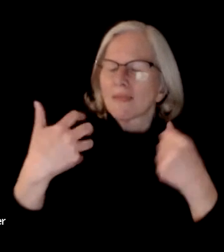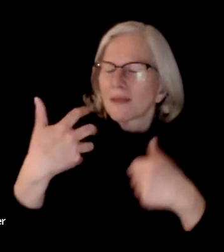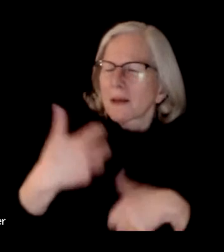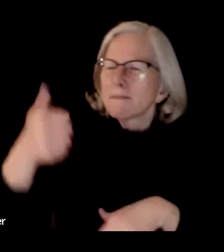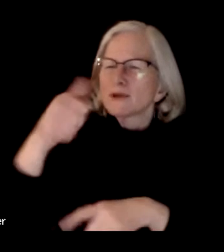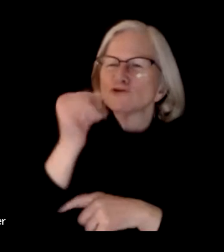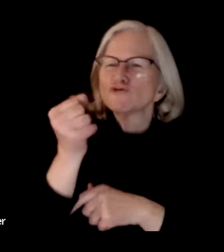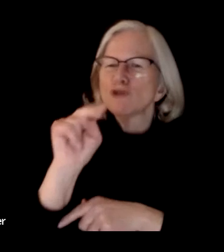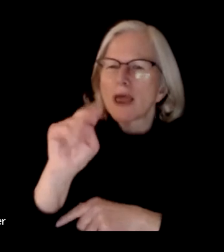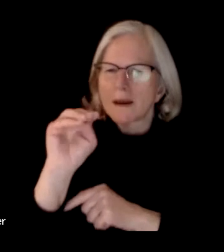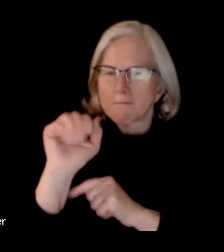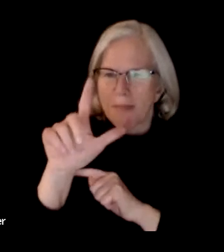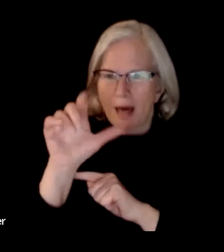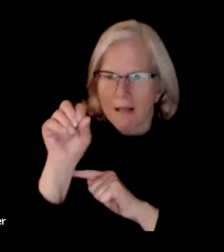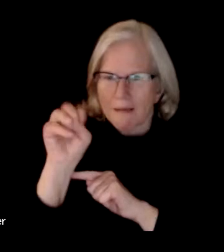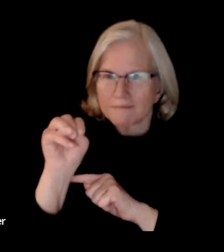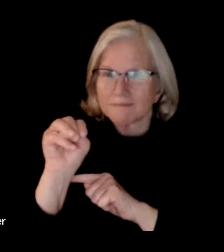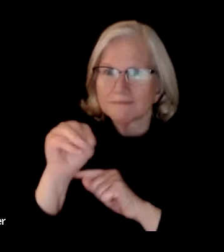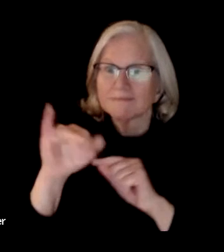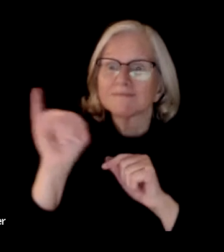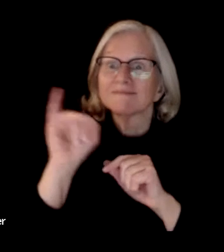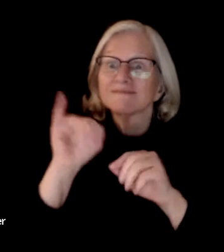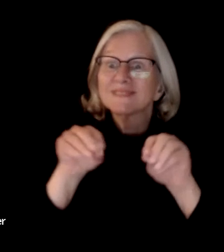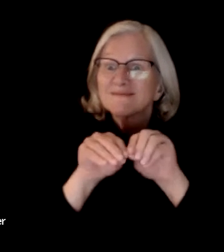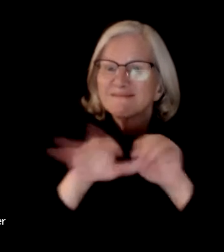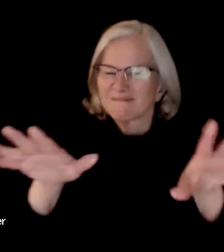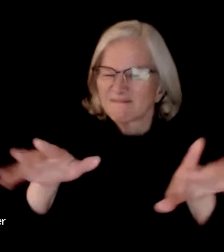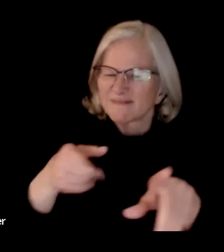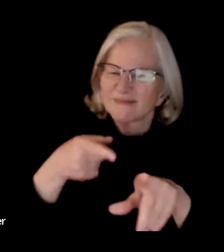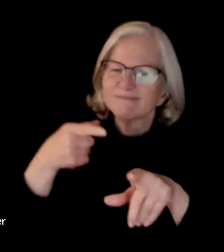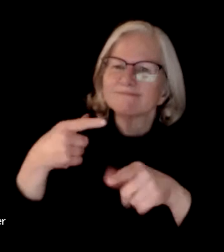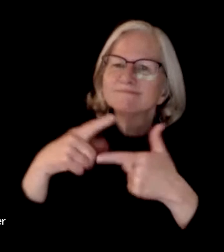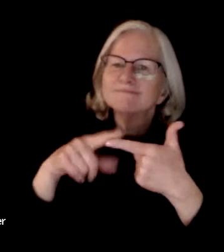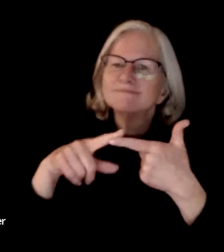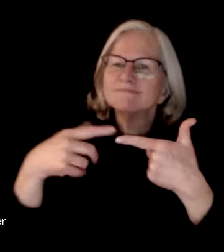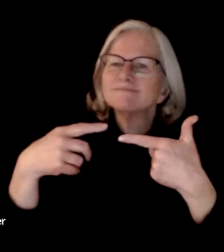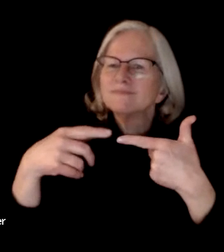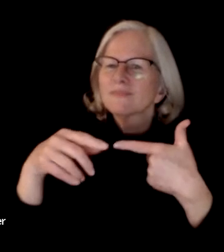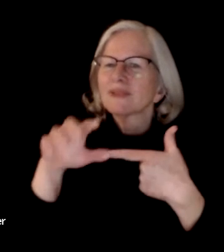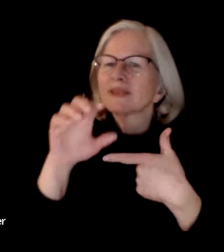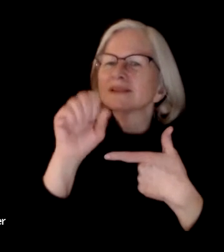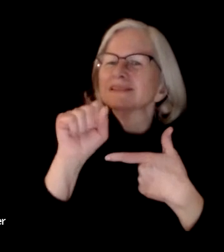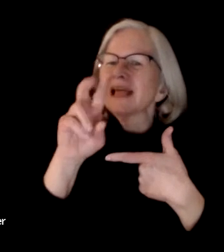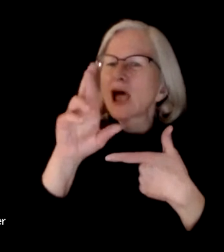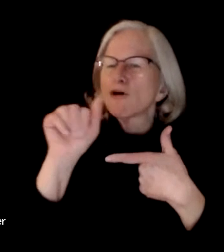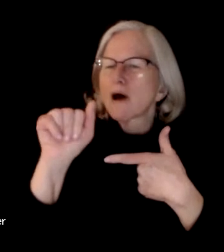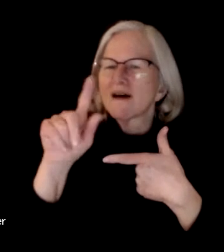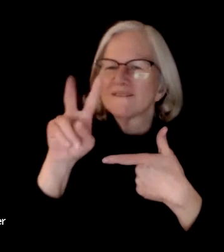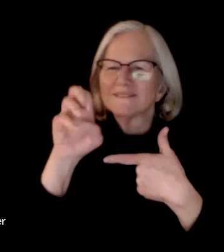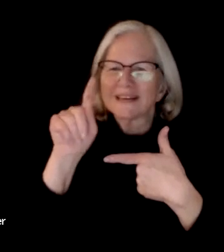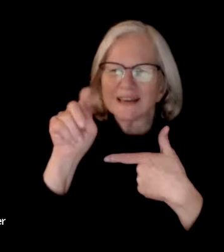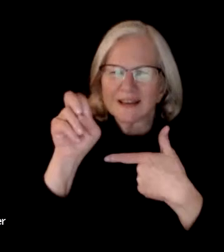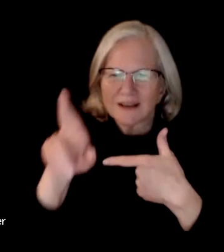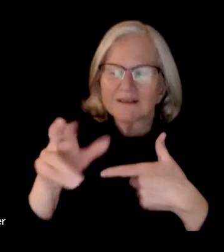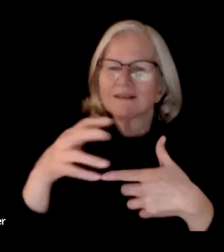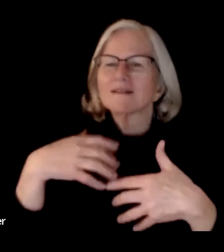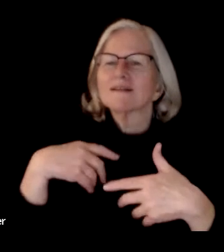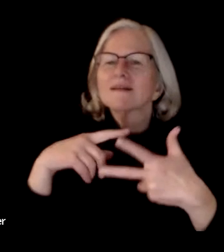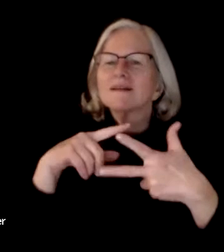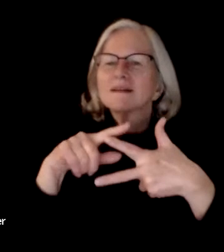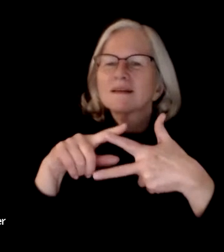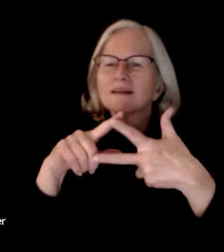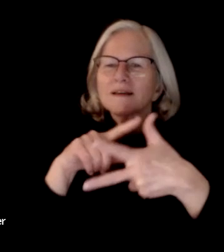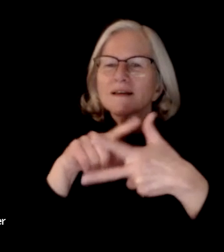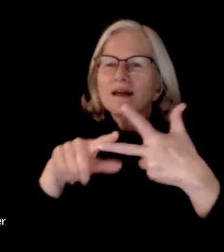Director Chris Erzman, and Sarah Vetter. Sarah is an Assistant Director with our Public Health Lab. After their opening comments, we'll open it up for questions